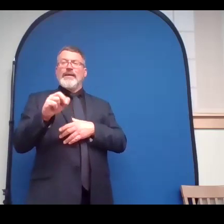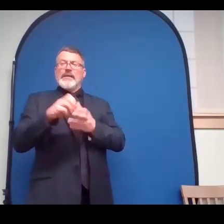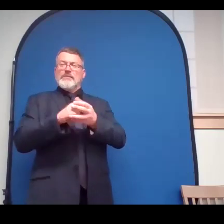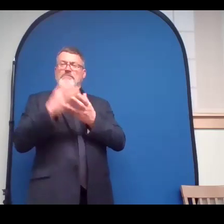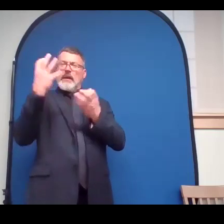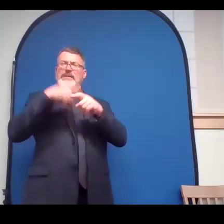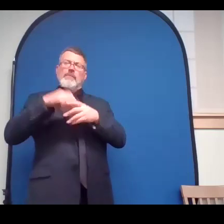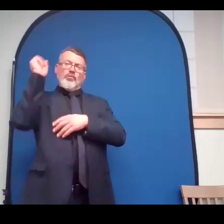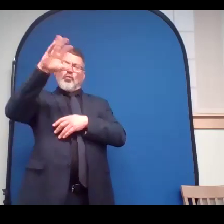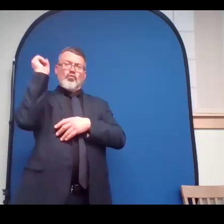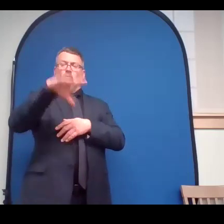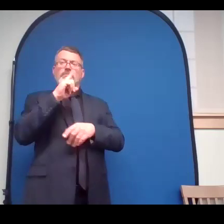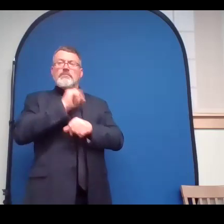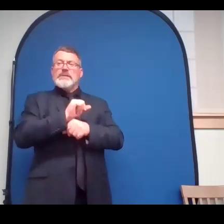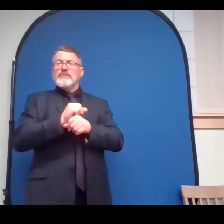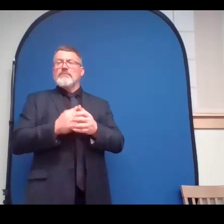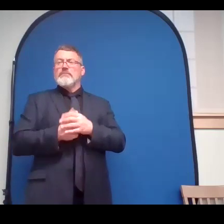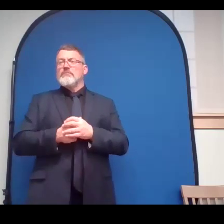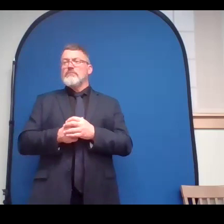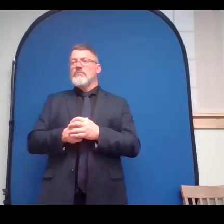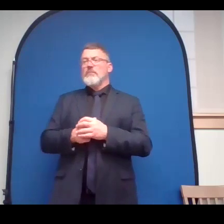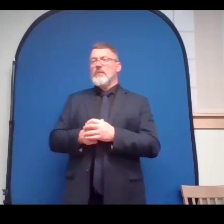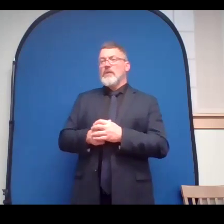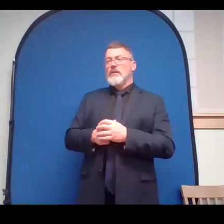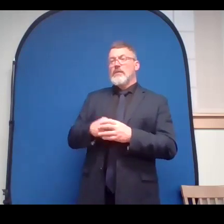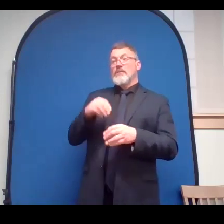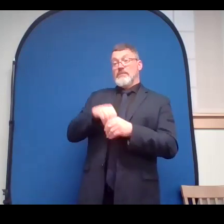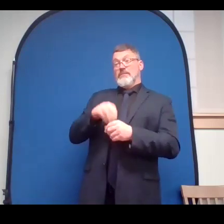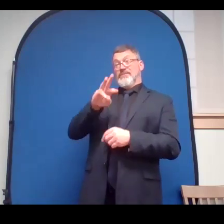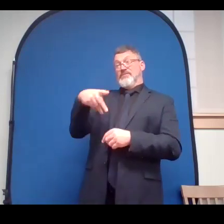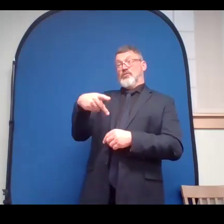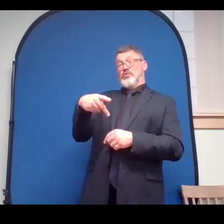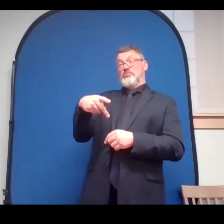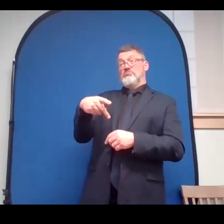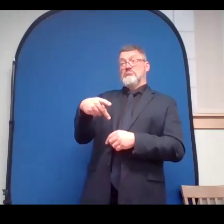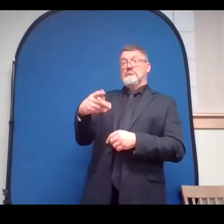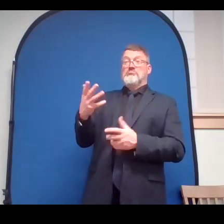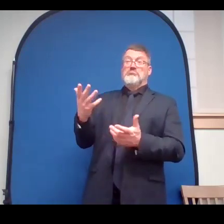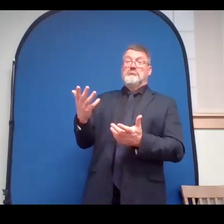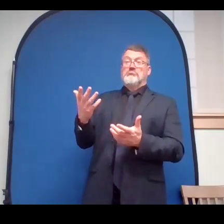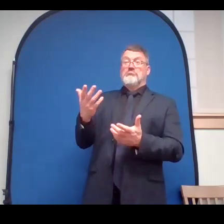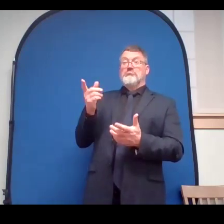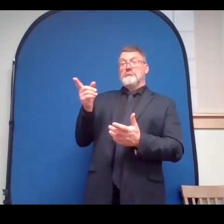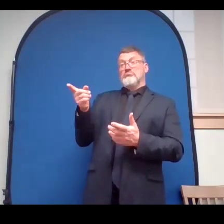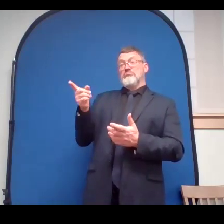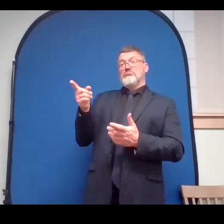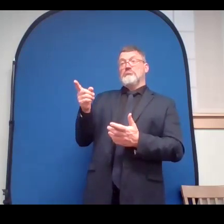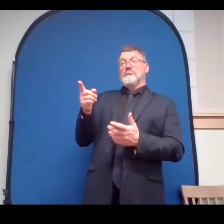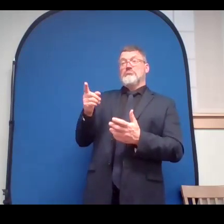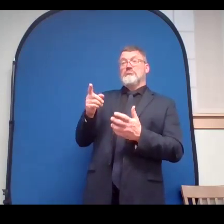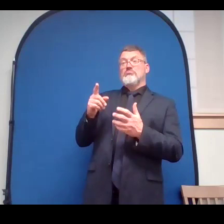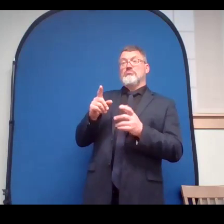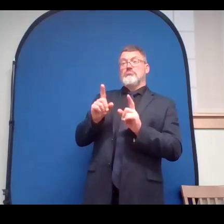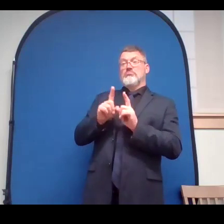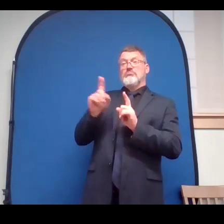So he, at West Point, he would, outside of validation by the leadership